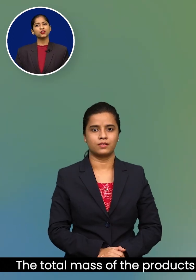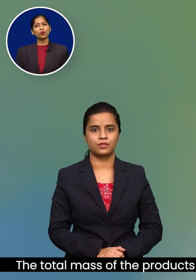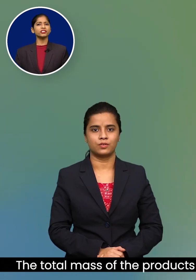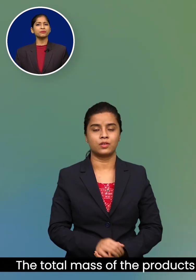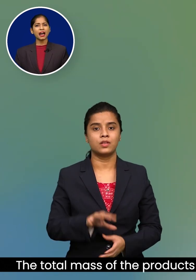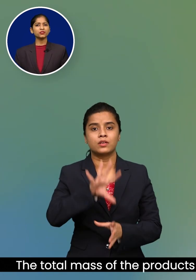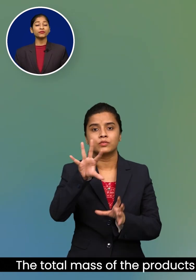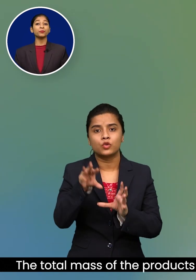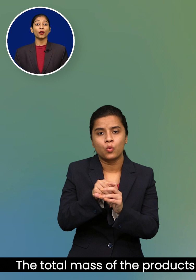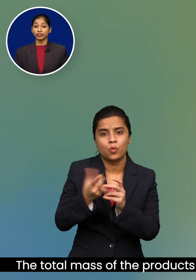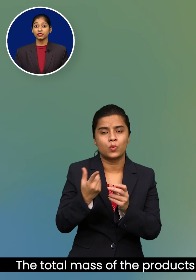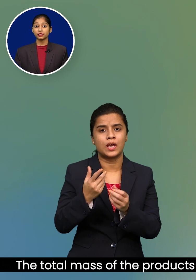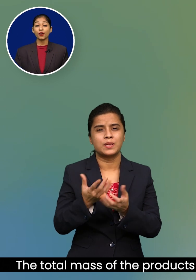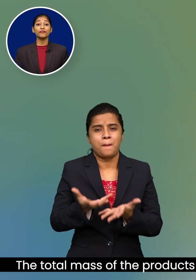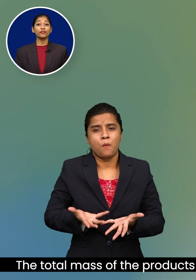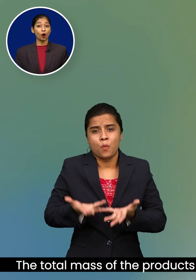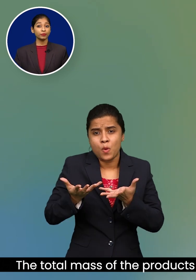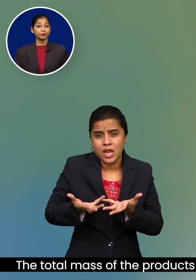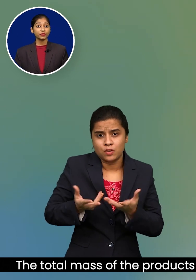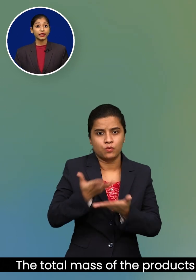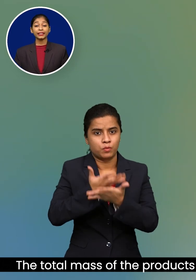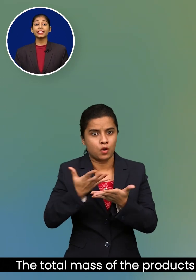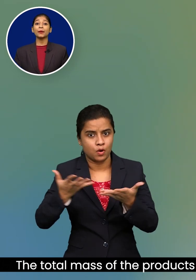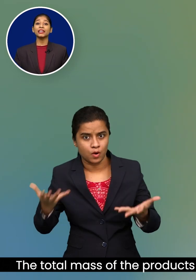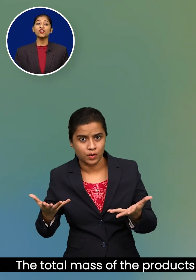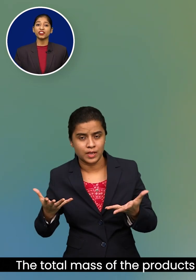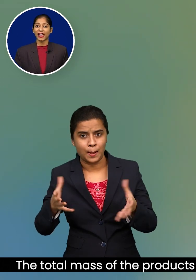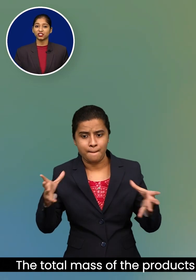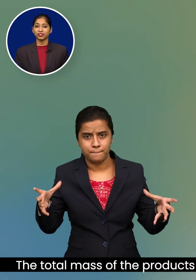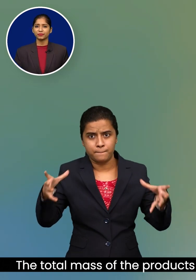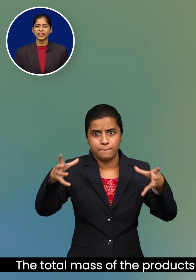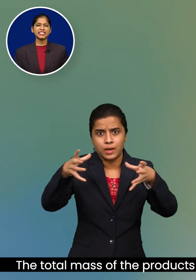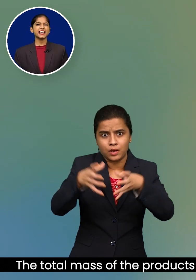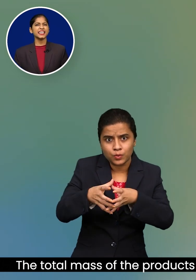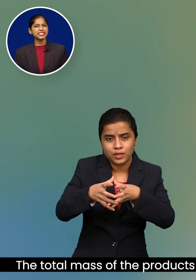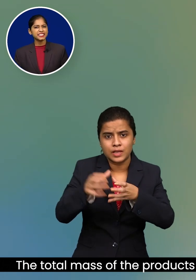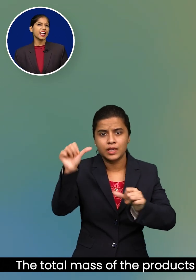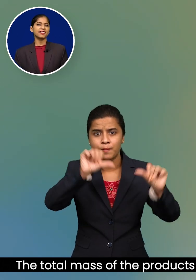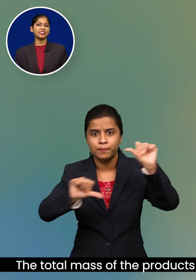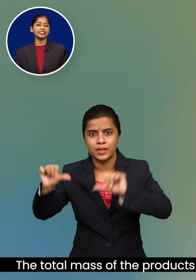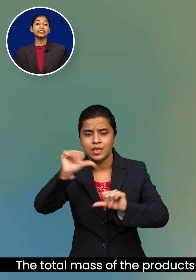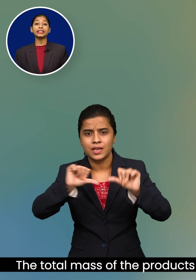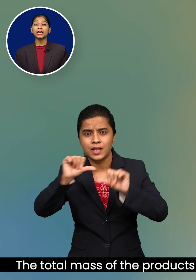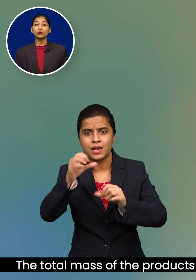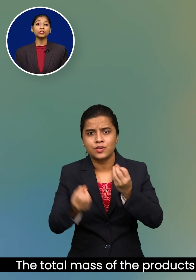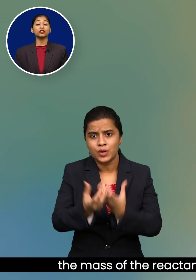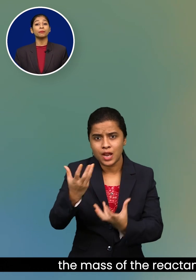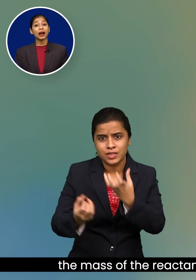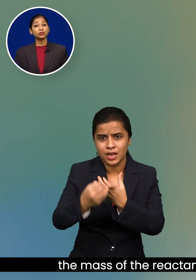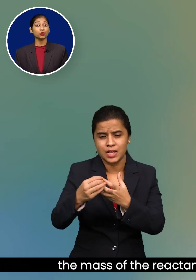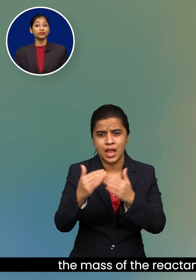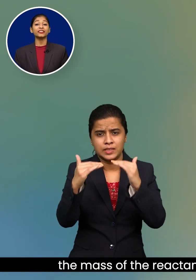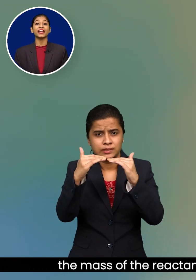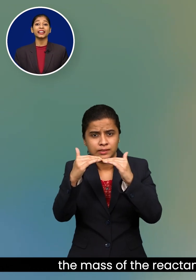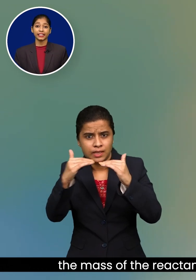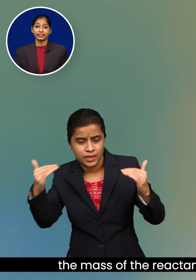The total mass of the products formed in a chemical reaction is exactly equal to the